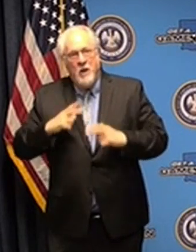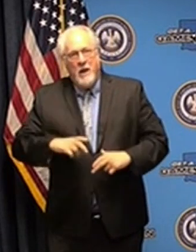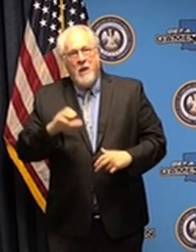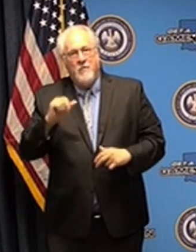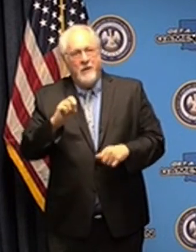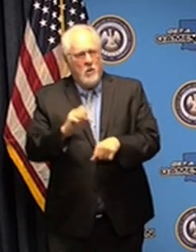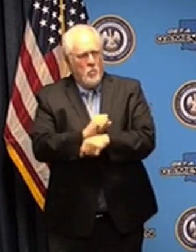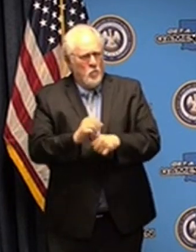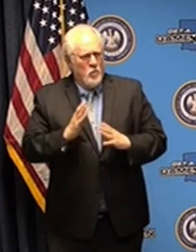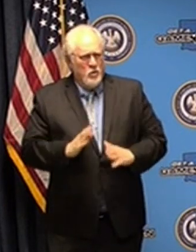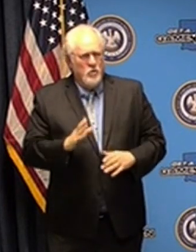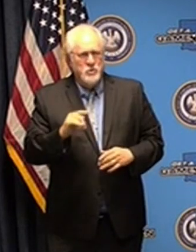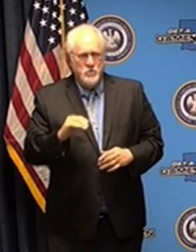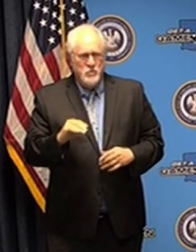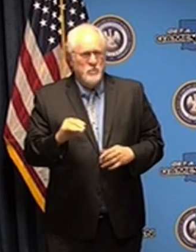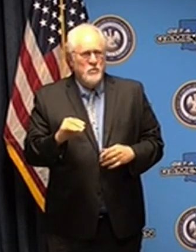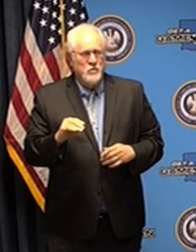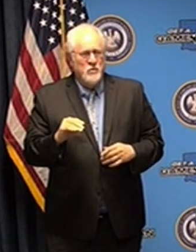workers